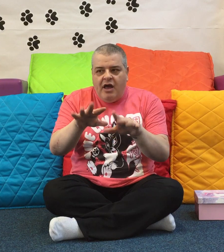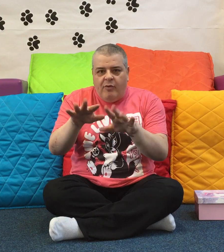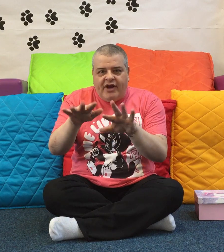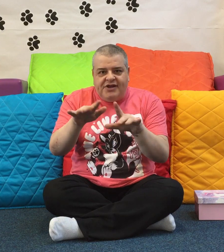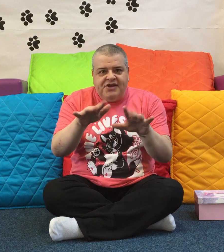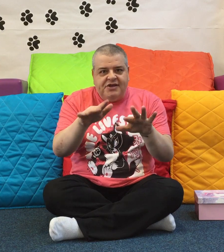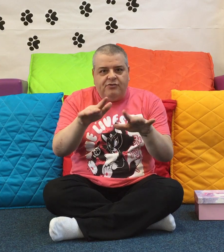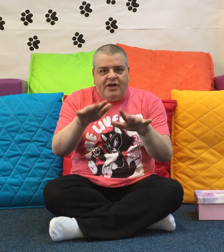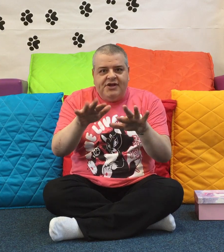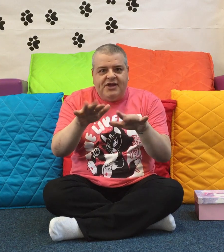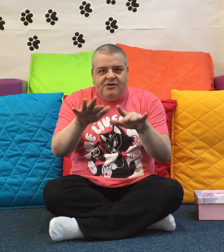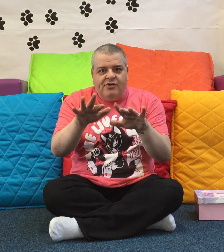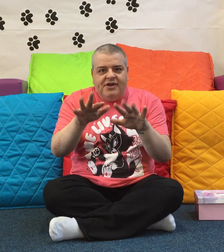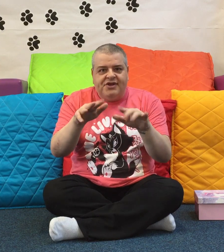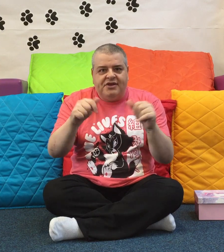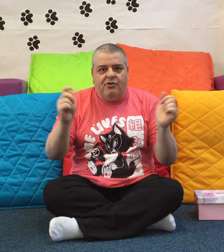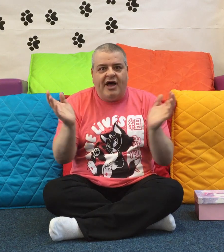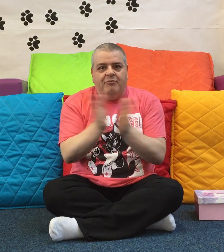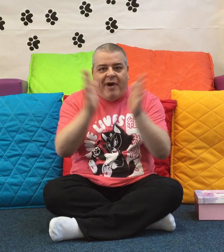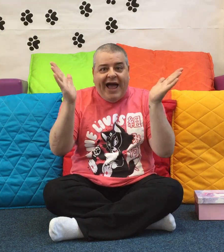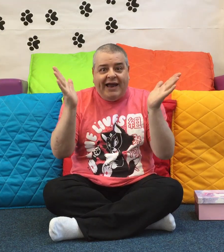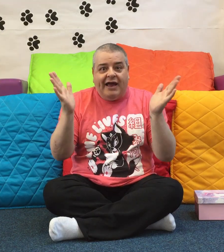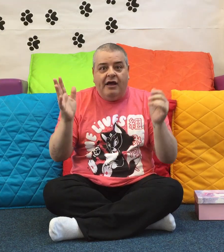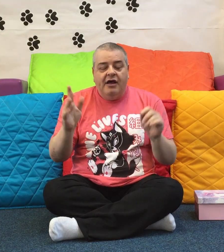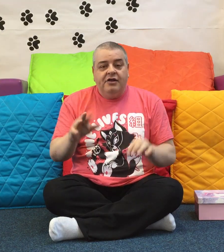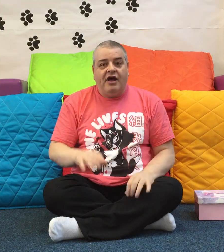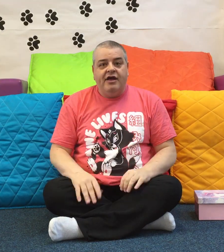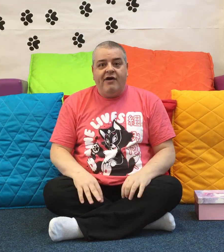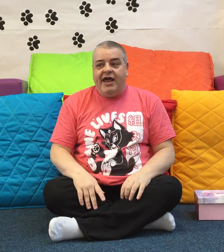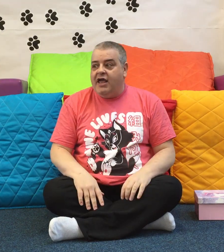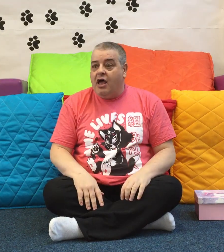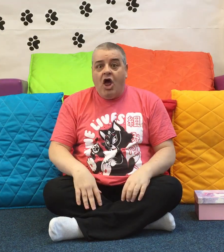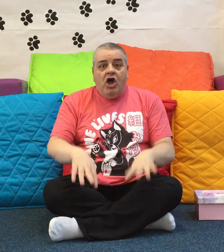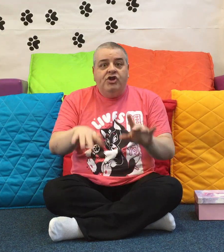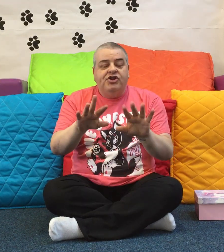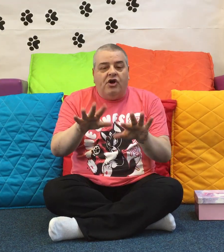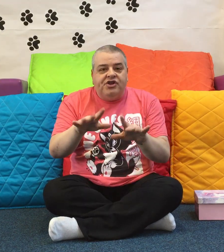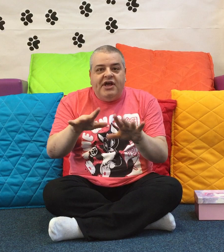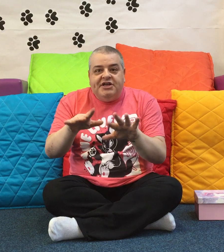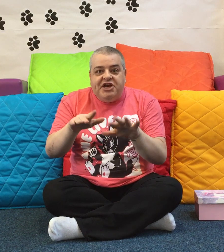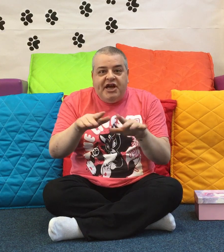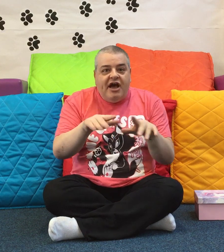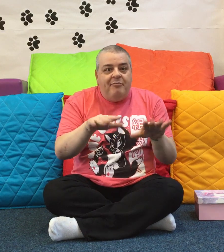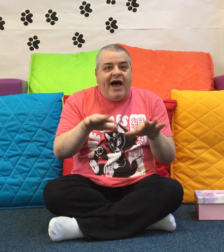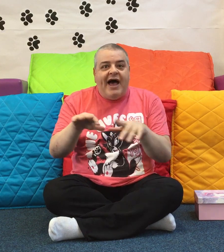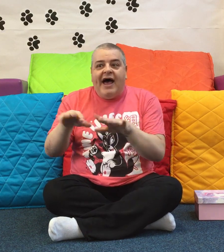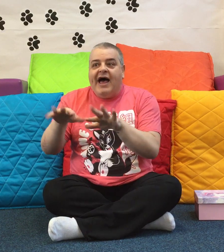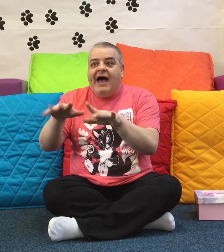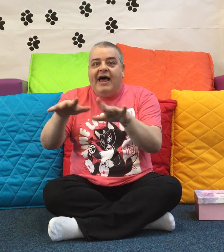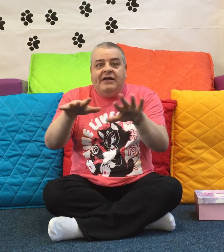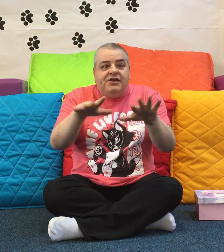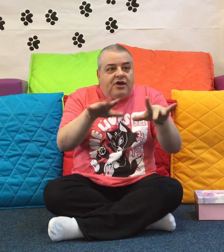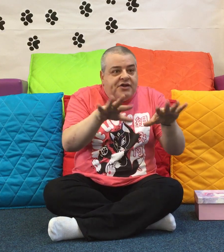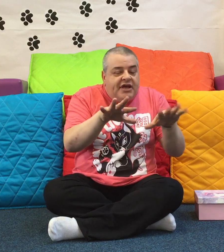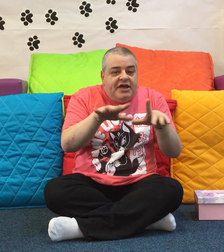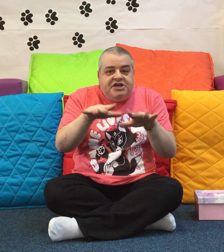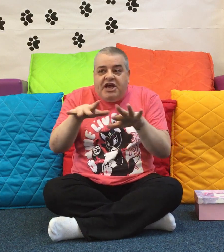We're going to sizzle and sizzle and sizzle and bang! So are you ready? Sausage in a pan, sausage in